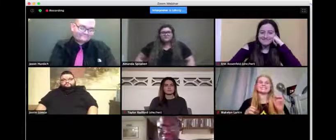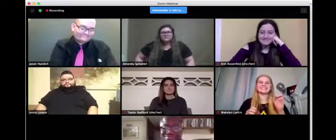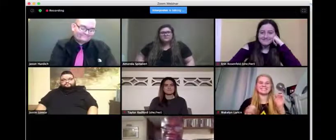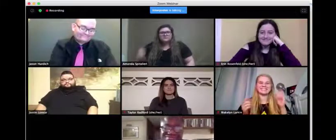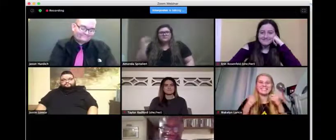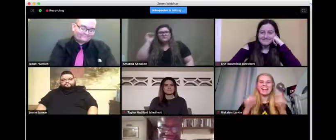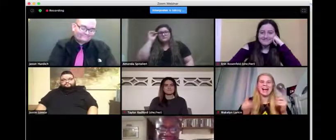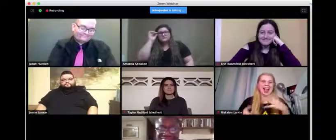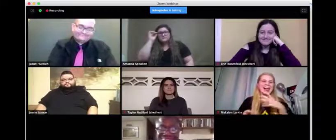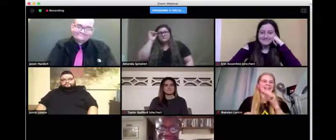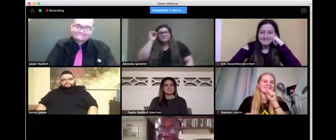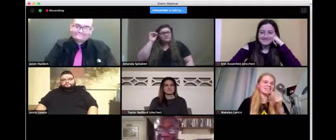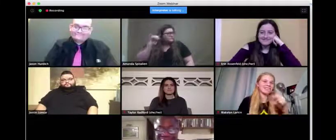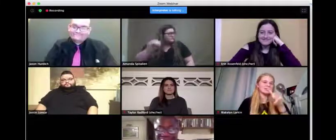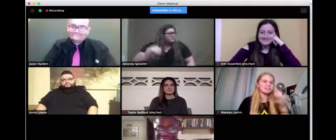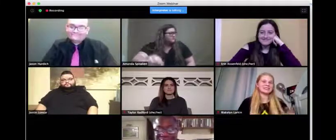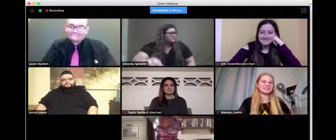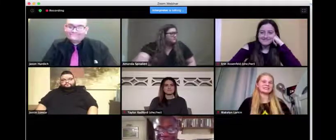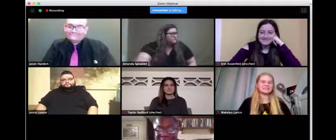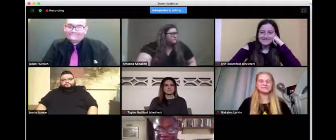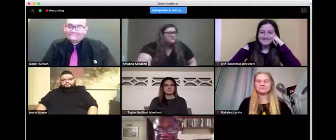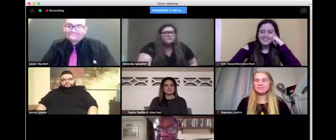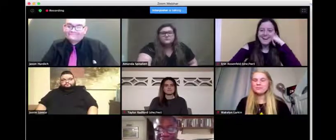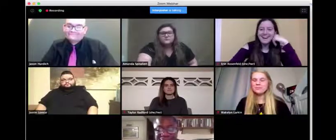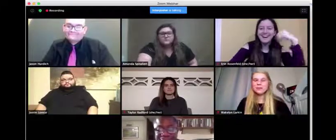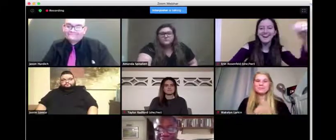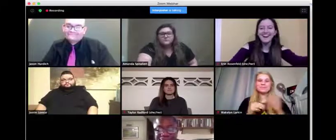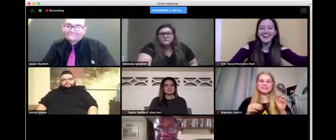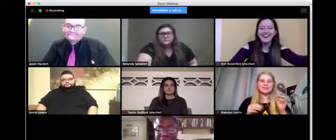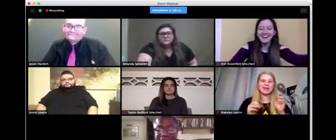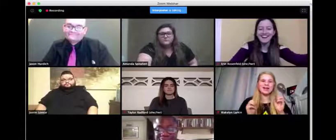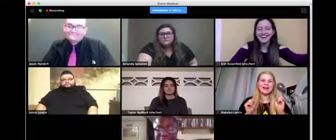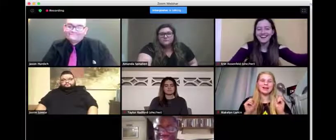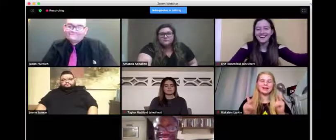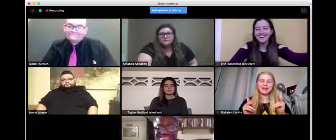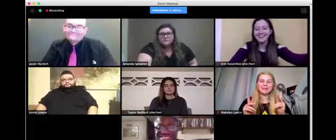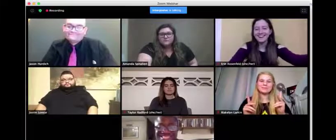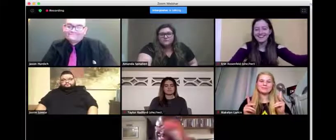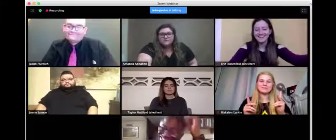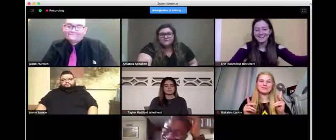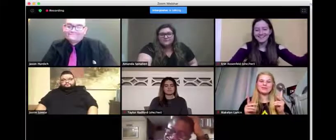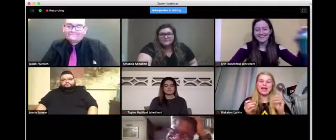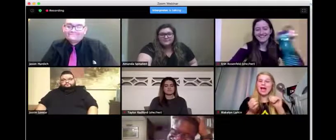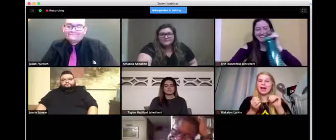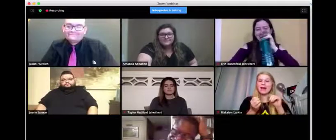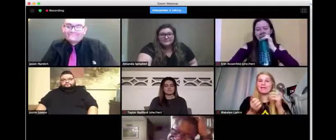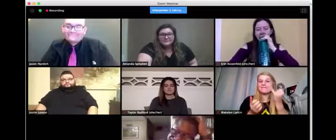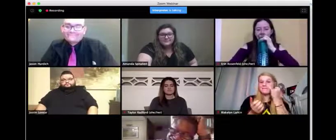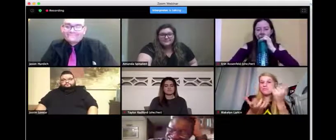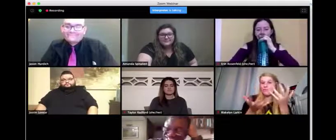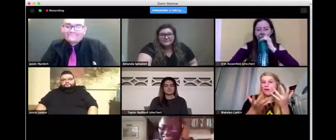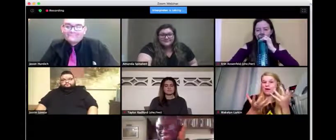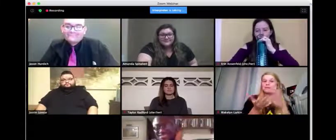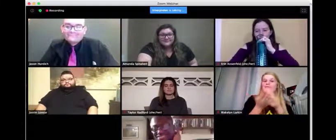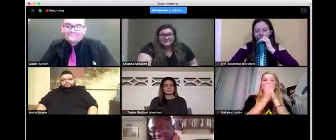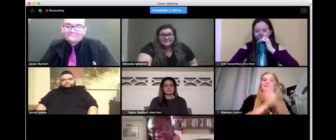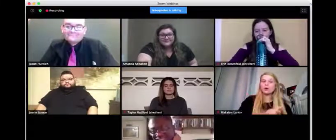Okay. If you want to become an influencer, first thing, you need to